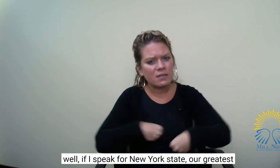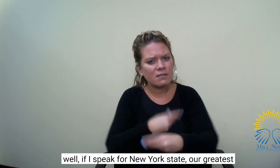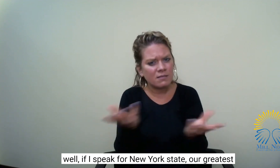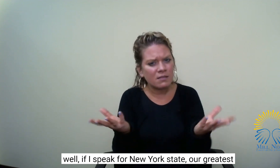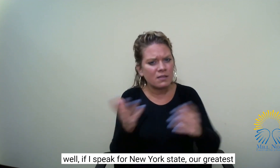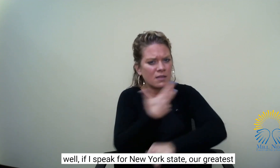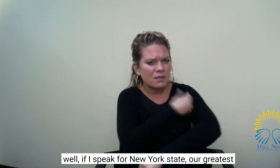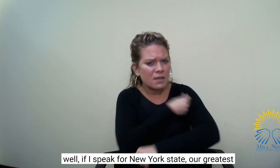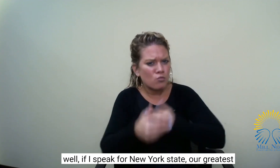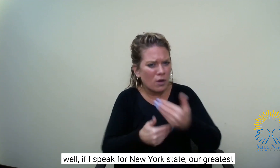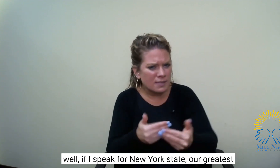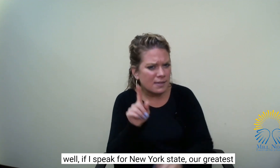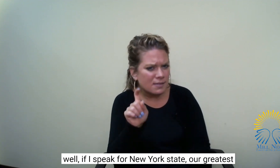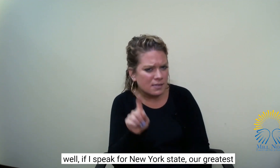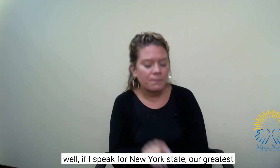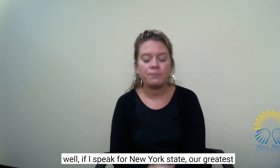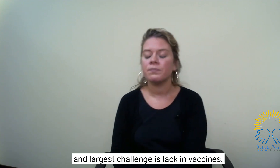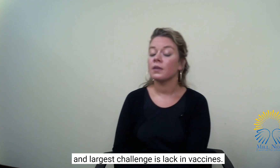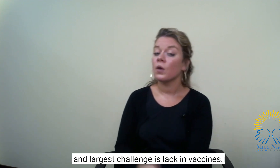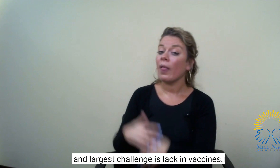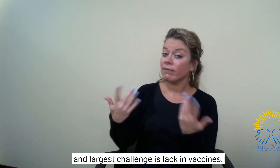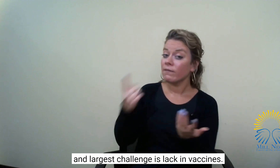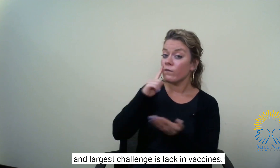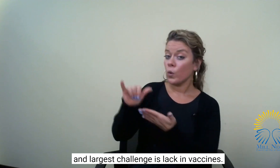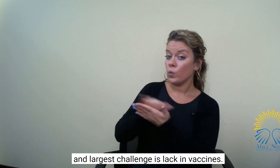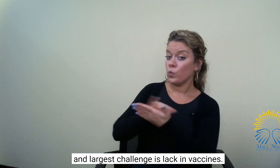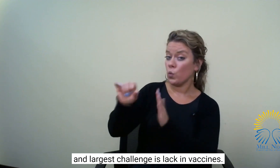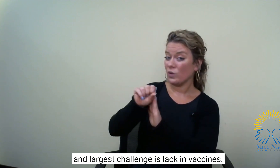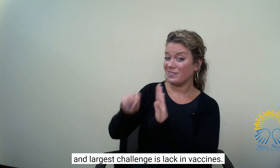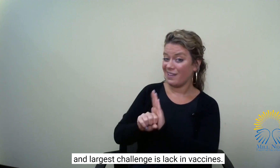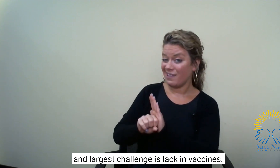for New York State, our greatest and largest challenge